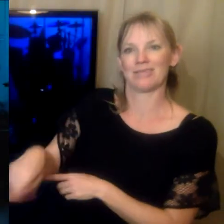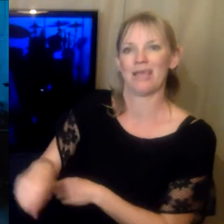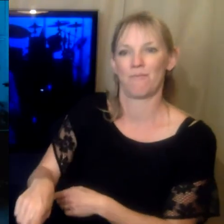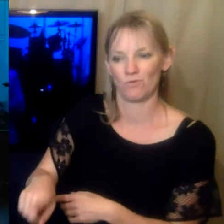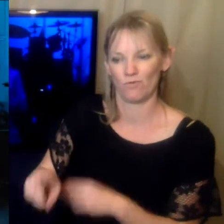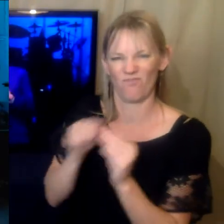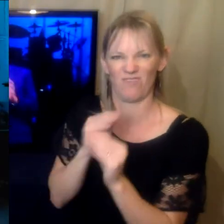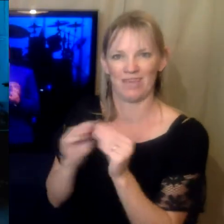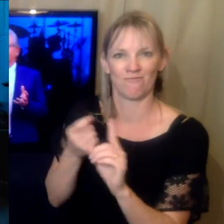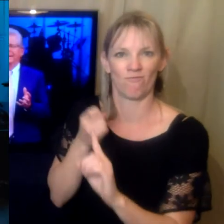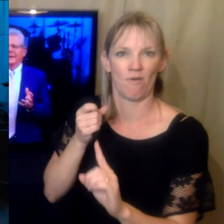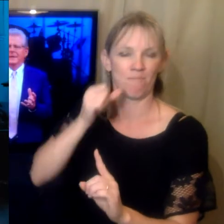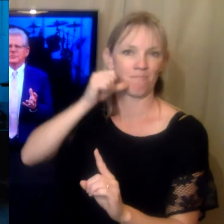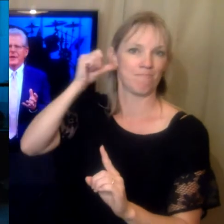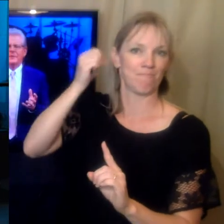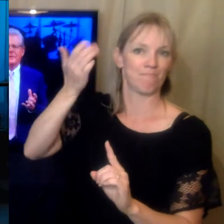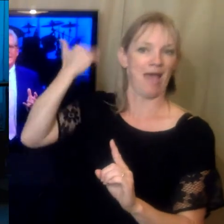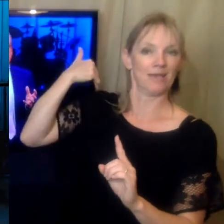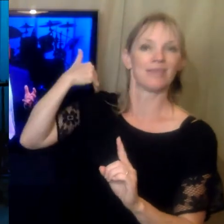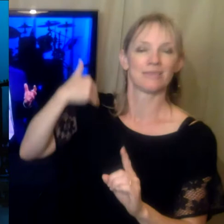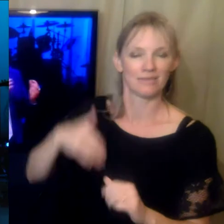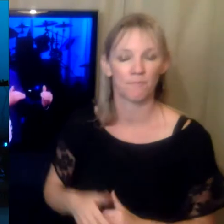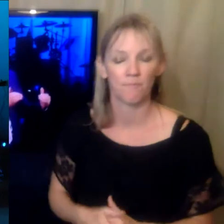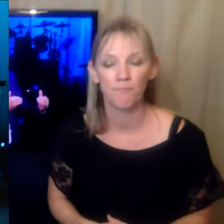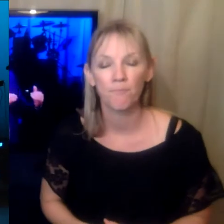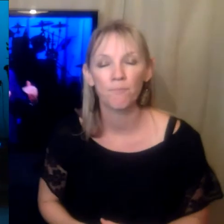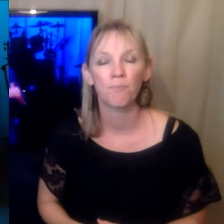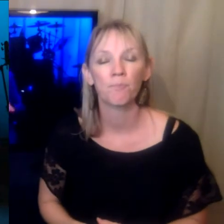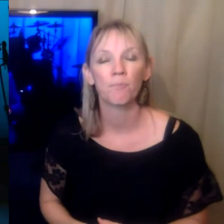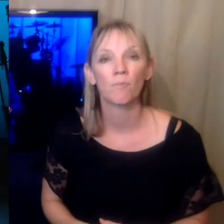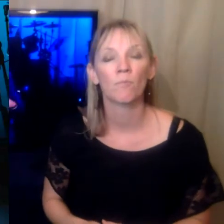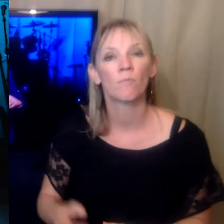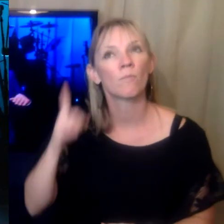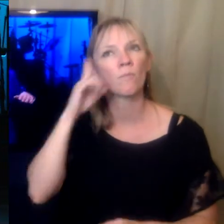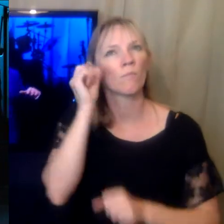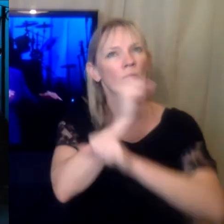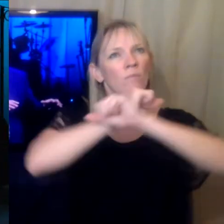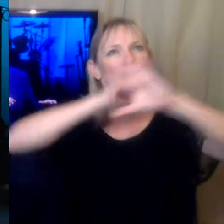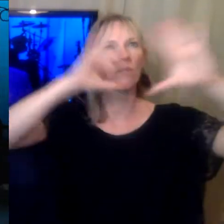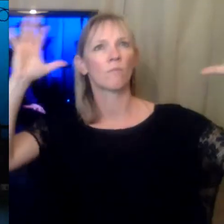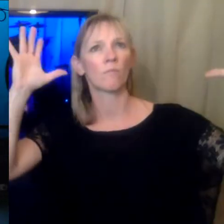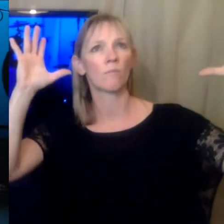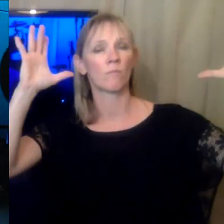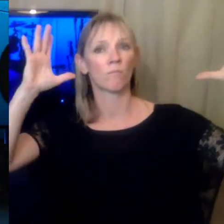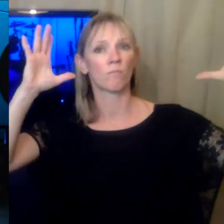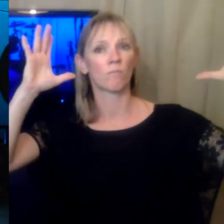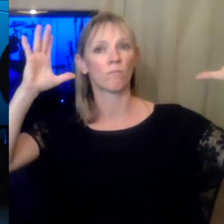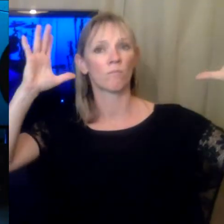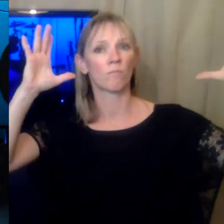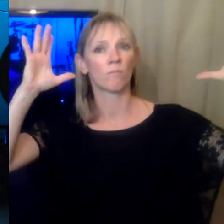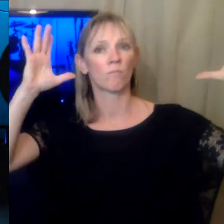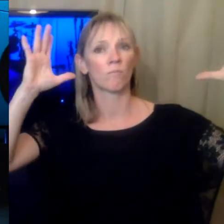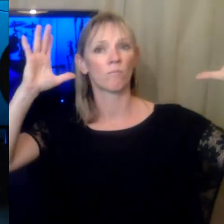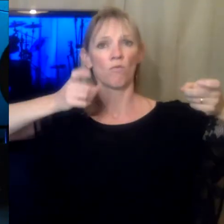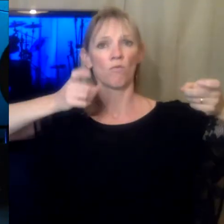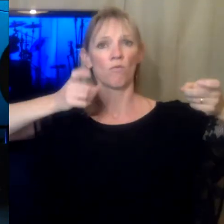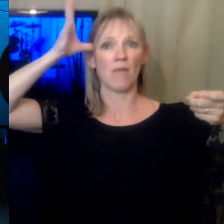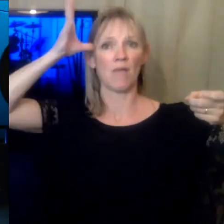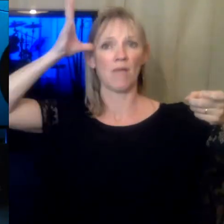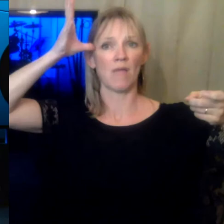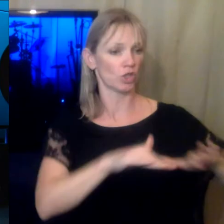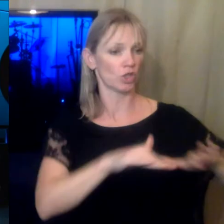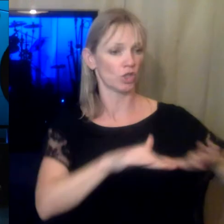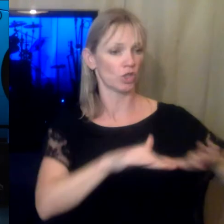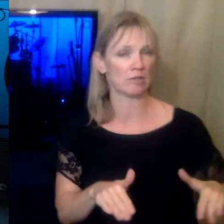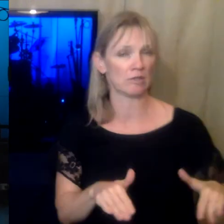And so the image we get out of that is, rather than dominant parents and subjugated children,